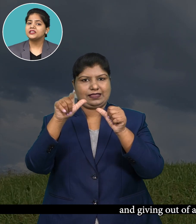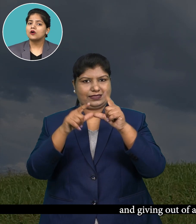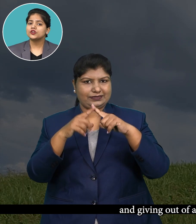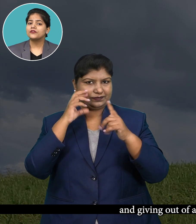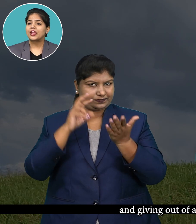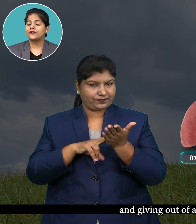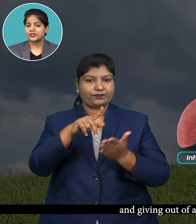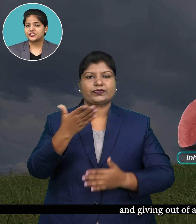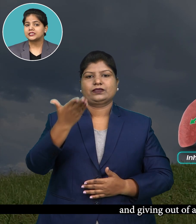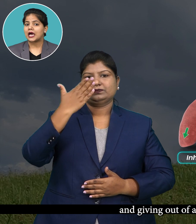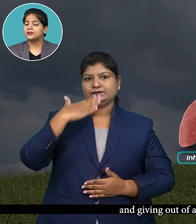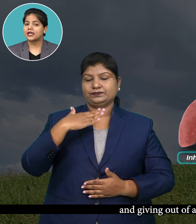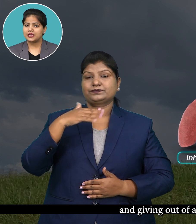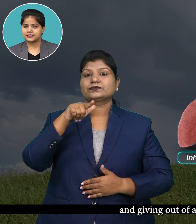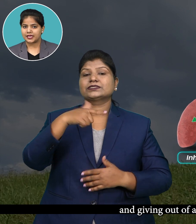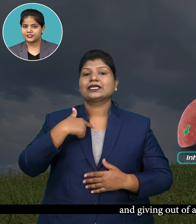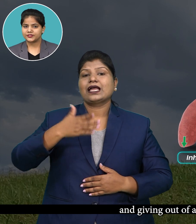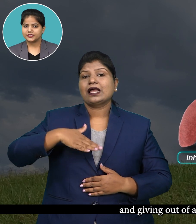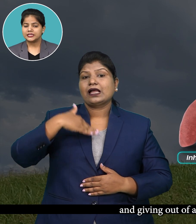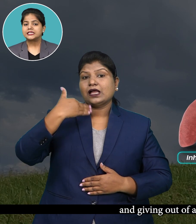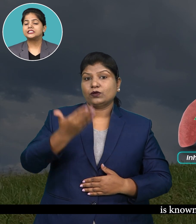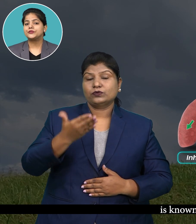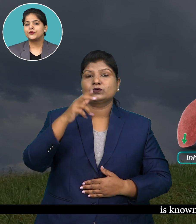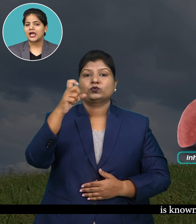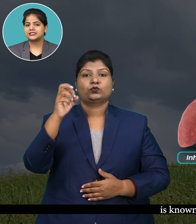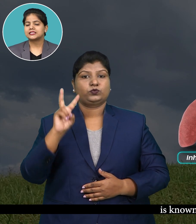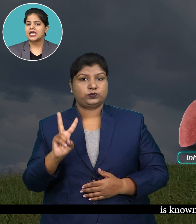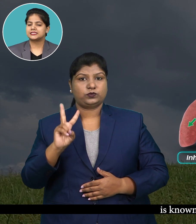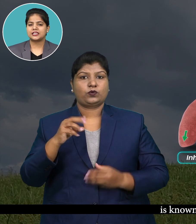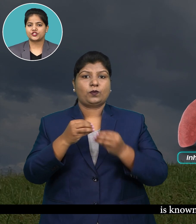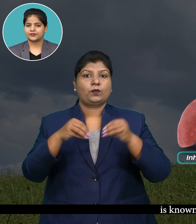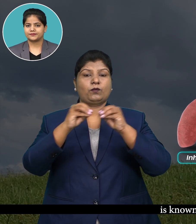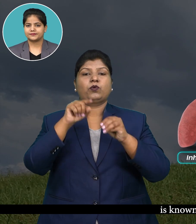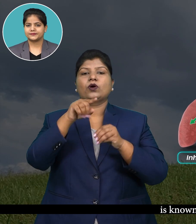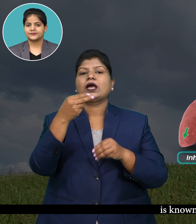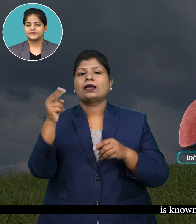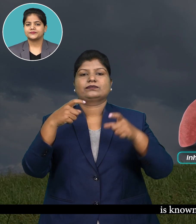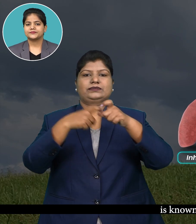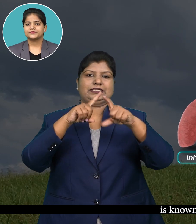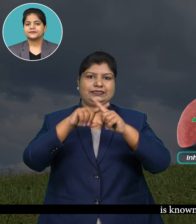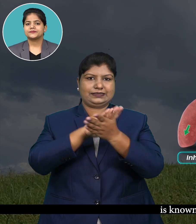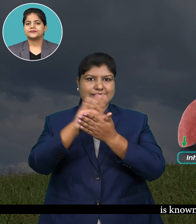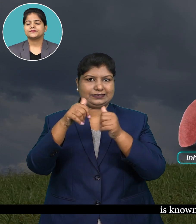and giving out of air rich in carbon dioxide is known as exhalation.